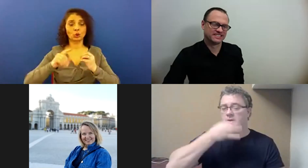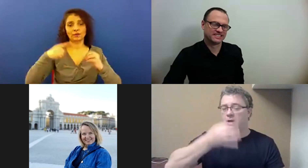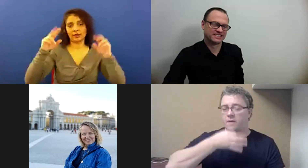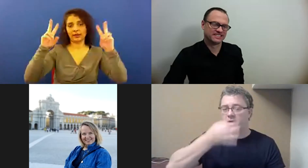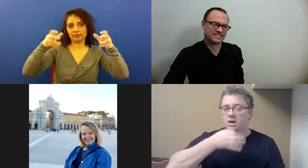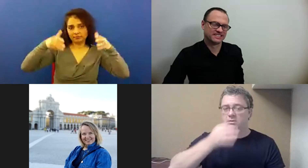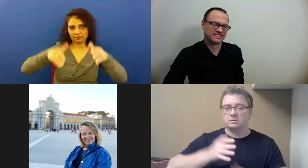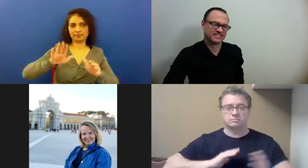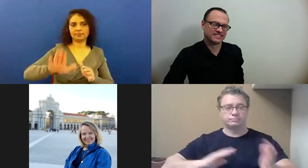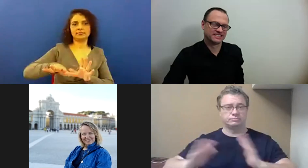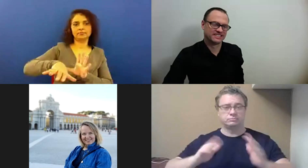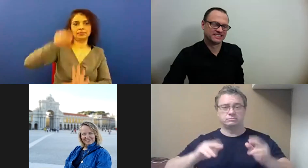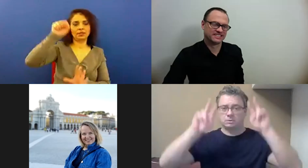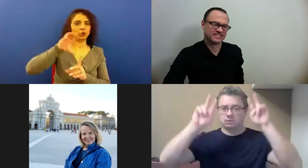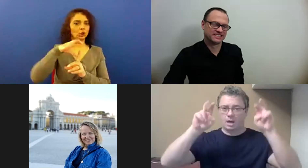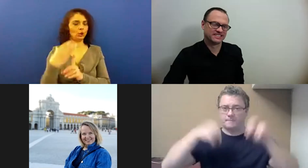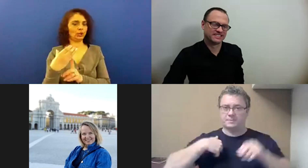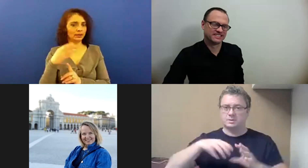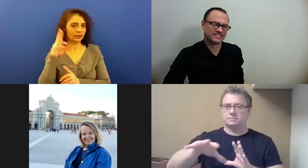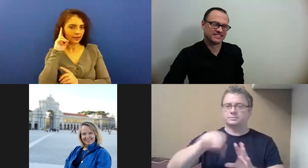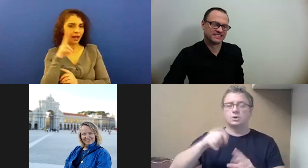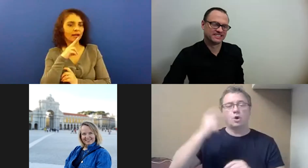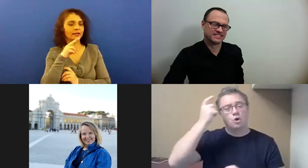where I was asked to give a presentation